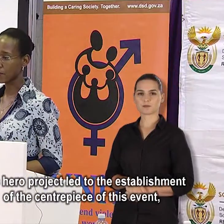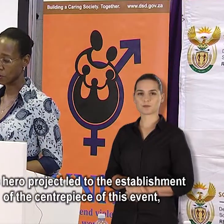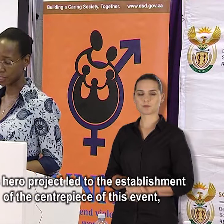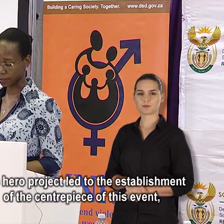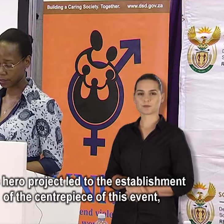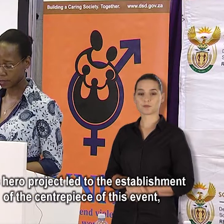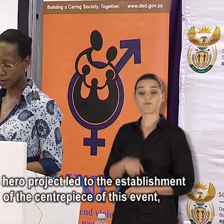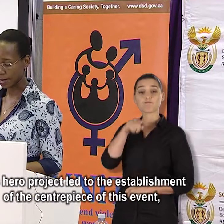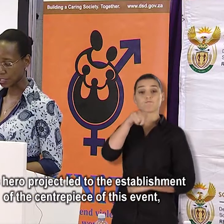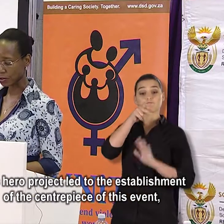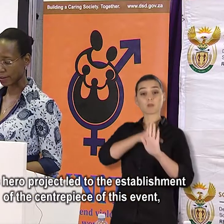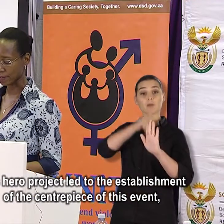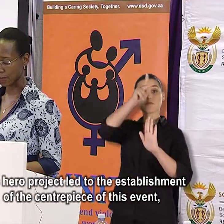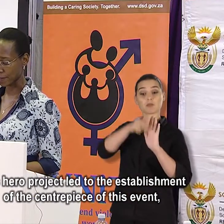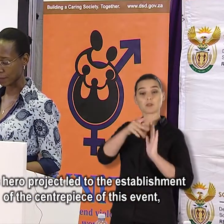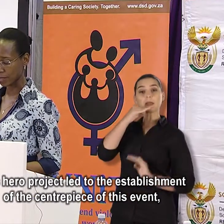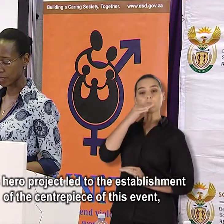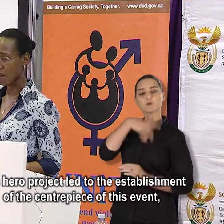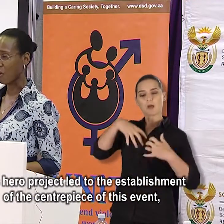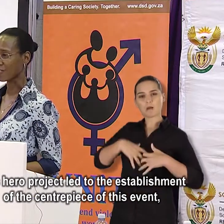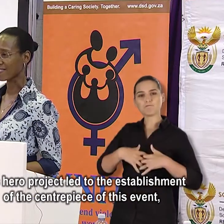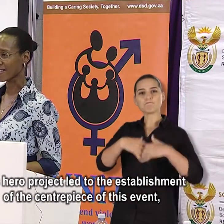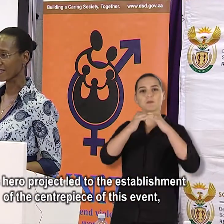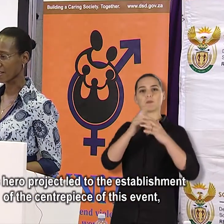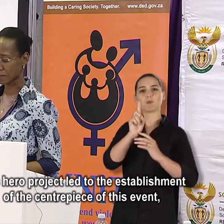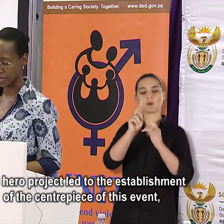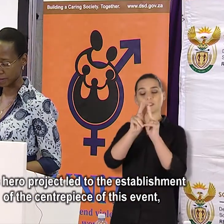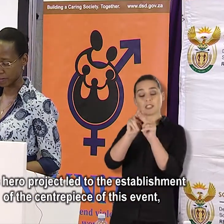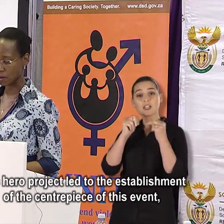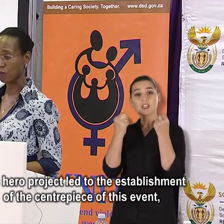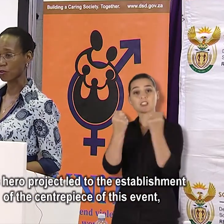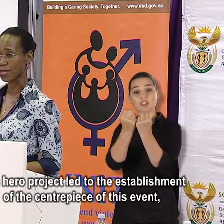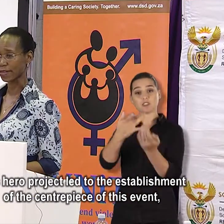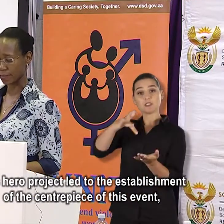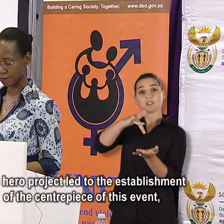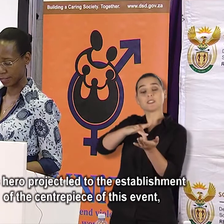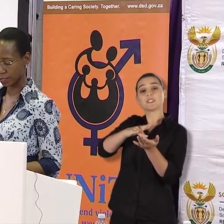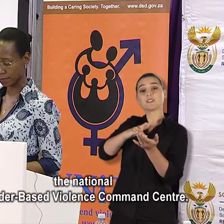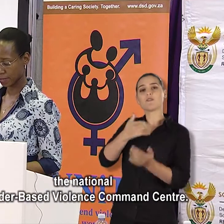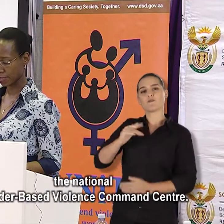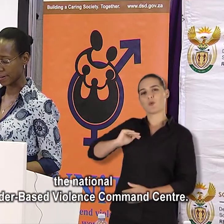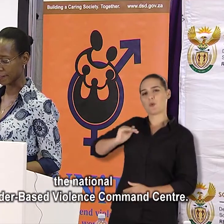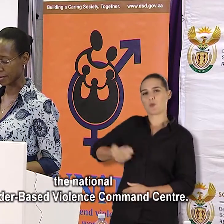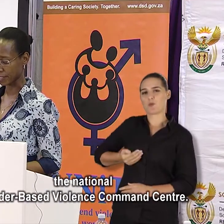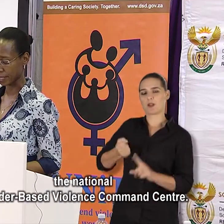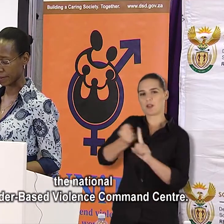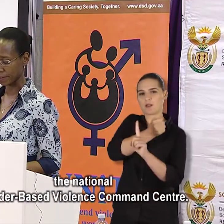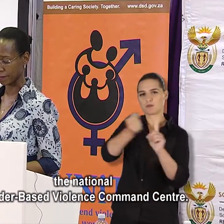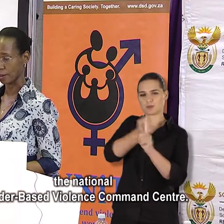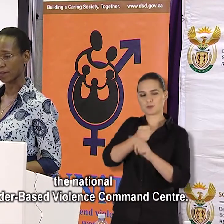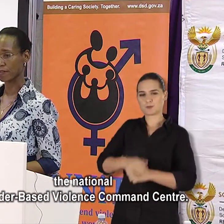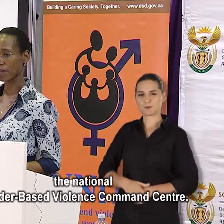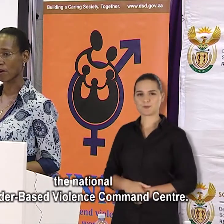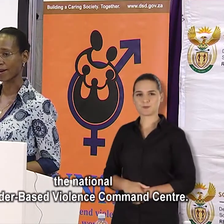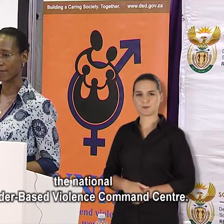This hero project led to the establishment of the centerpiece of today's event, the National